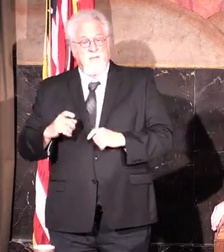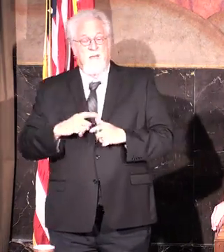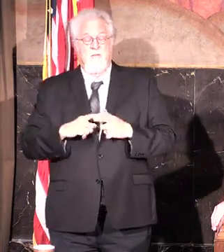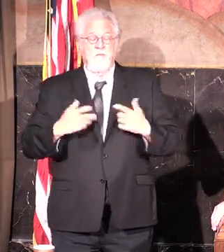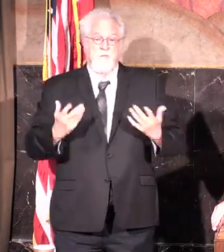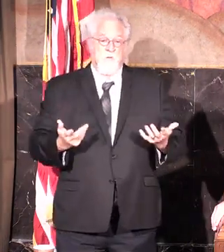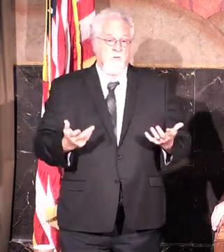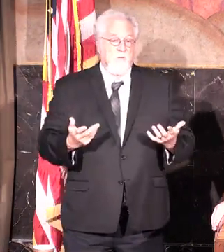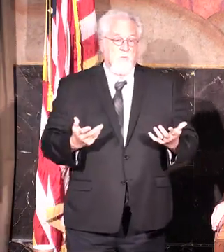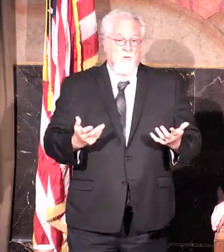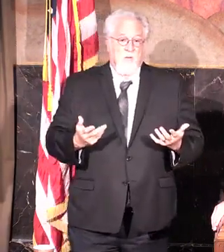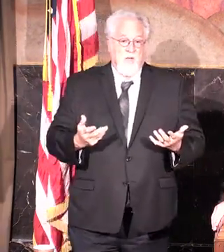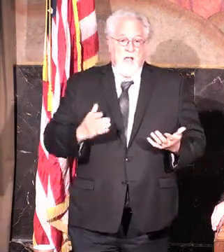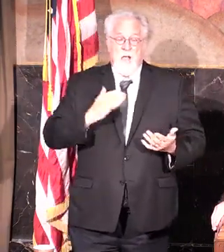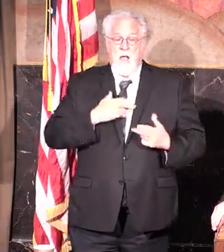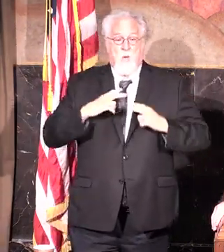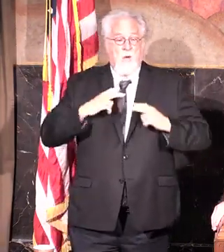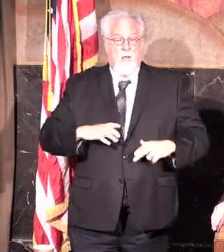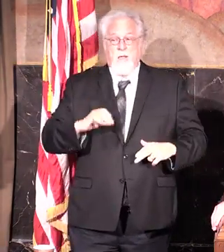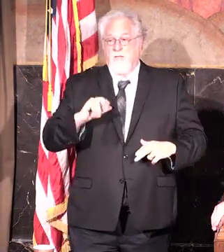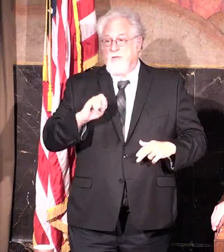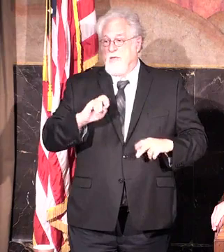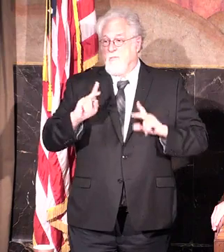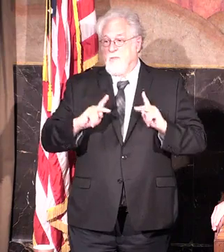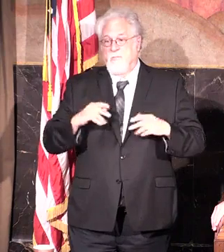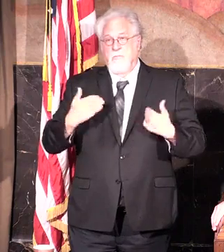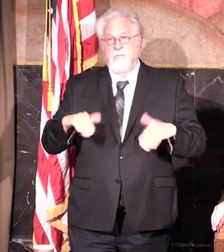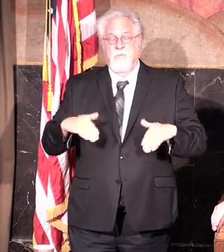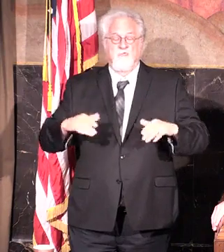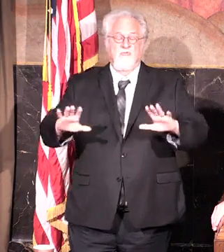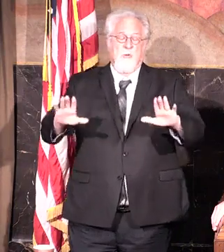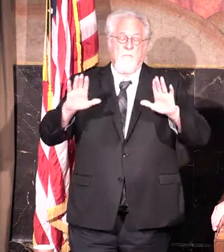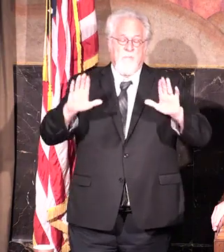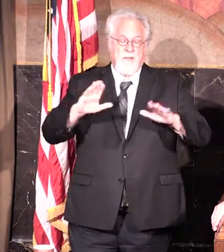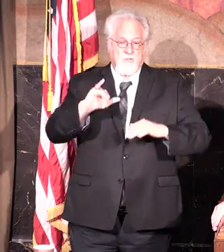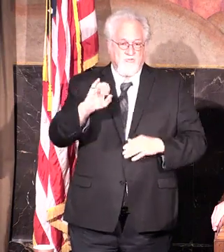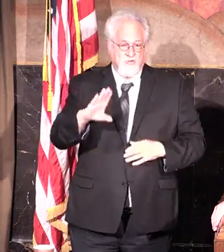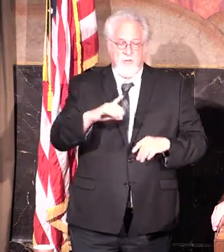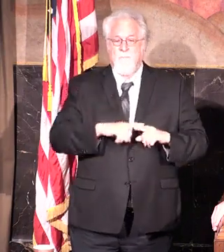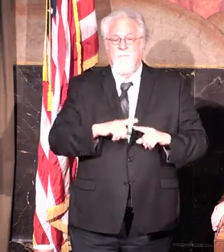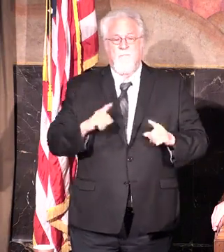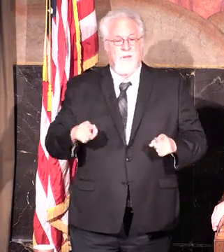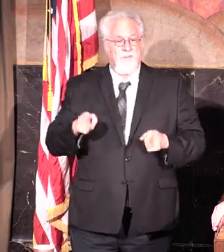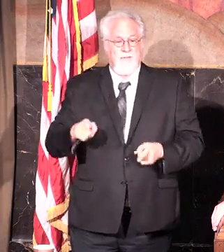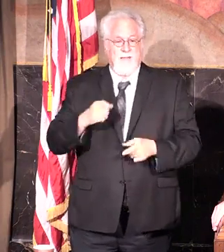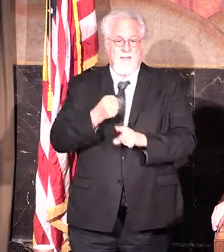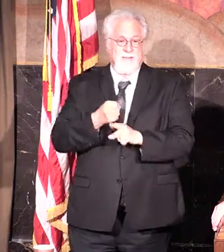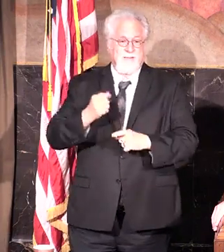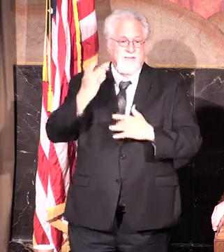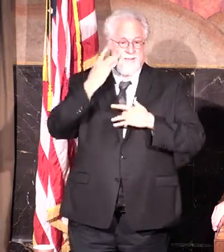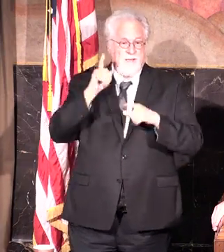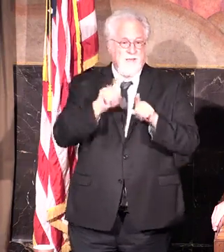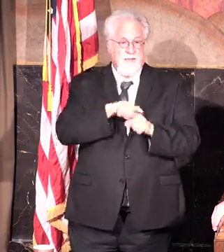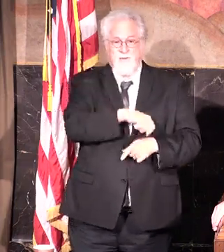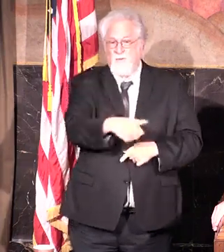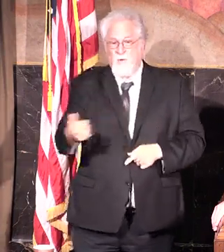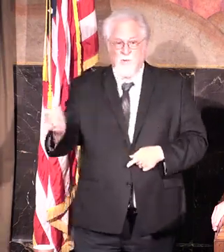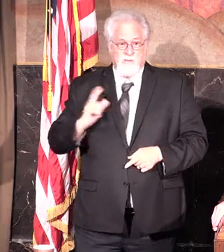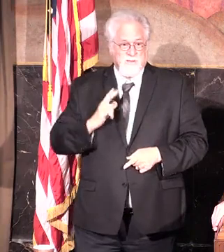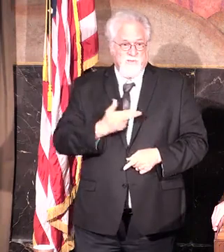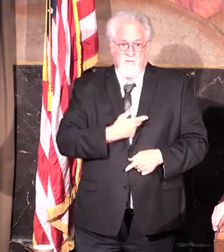so, our healthcare professionals have done a tremendous job, but they get sick like the rest of us. And so